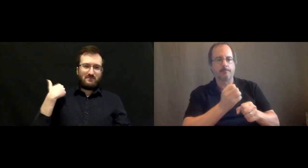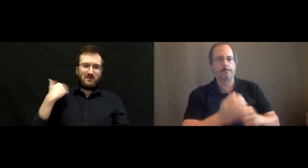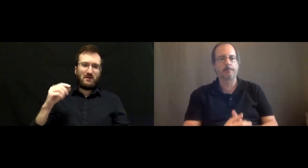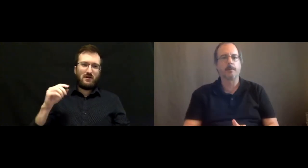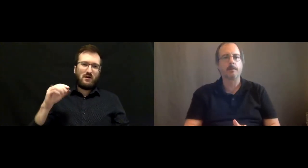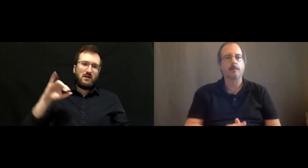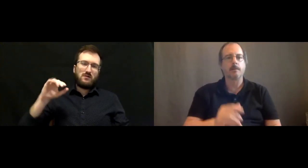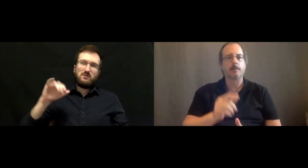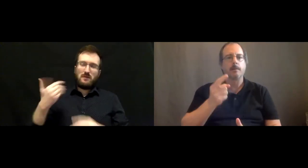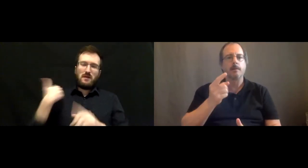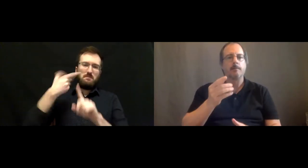employment.